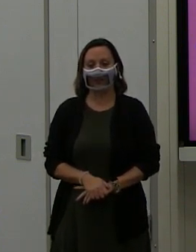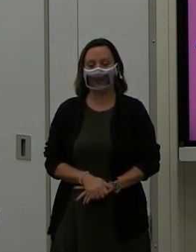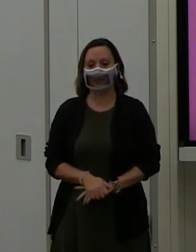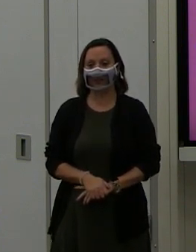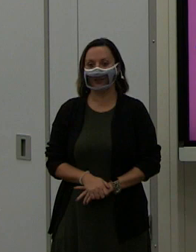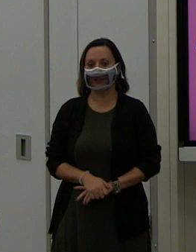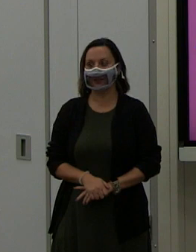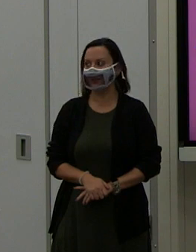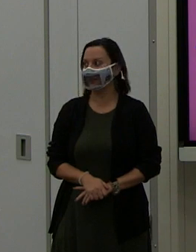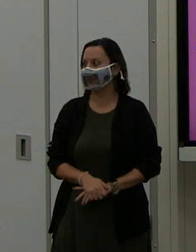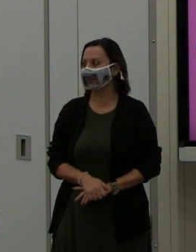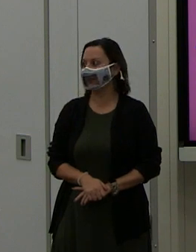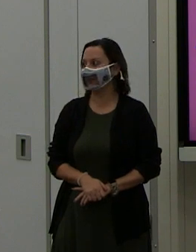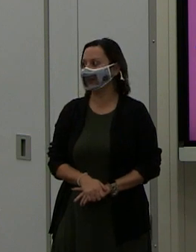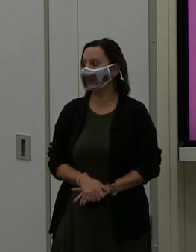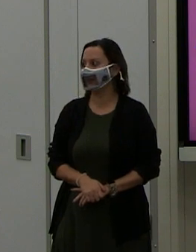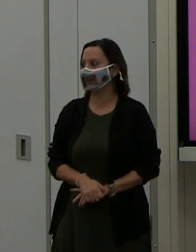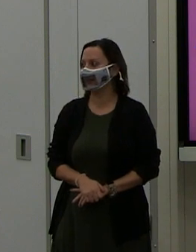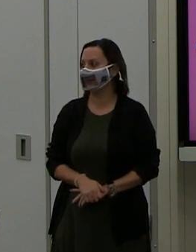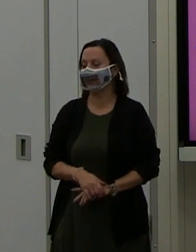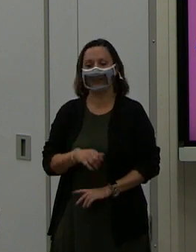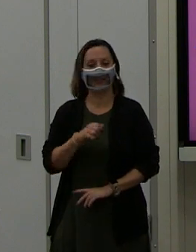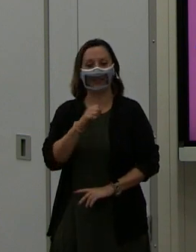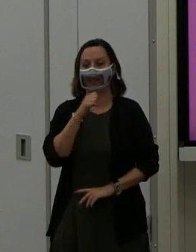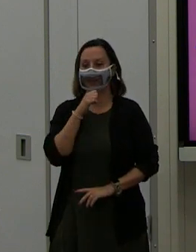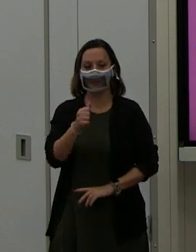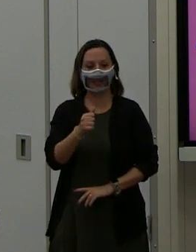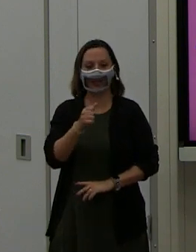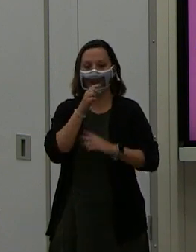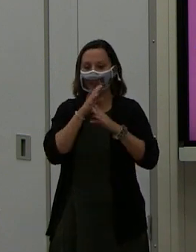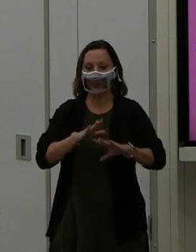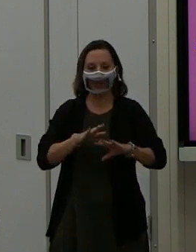I'm not muted, but I'm having problems.